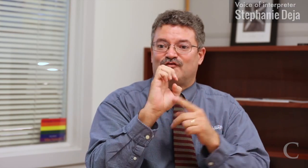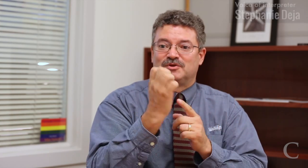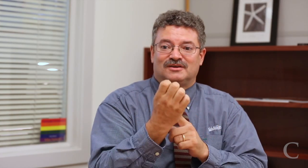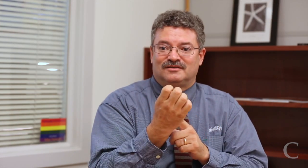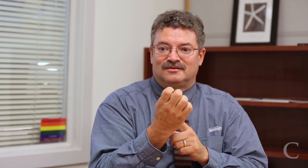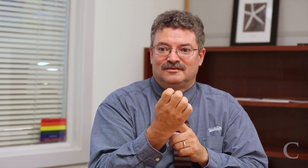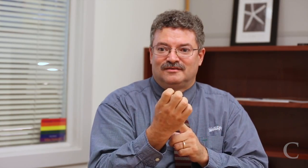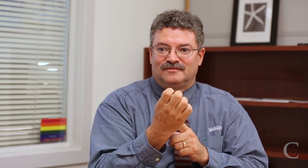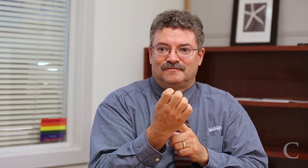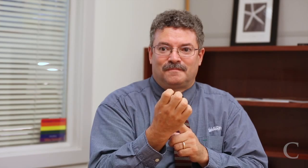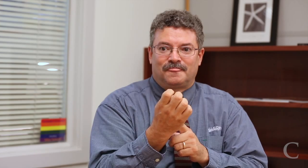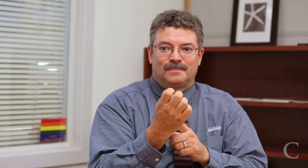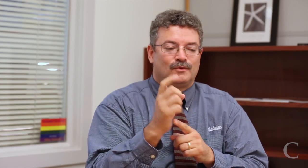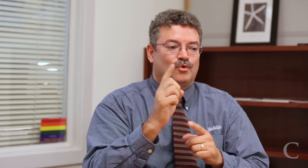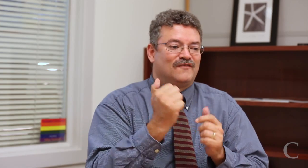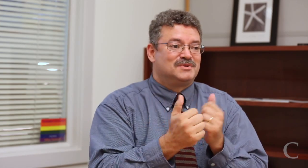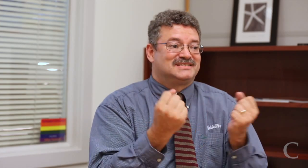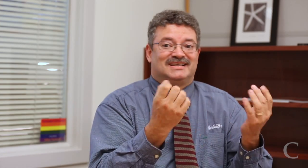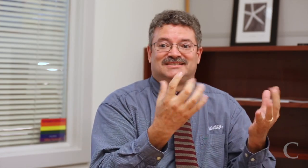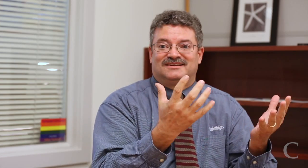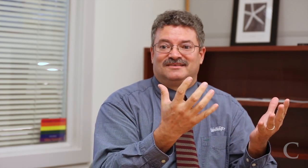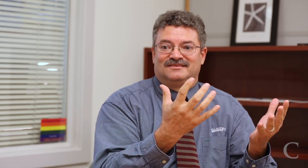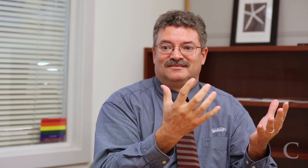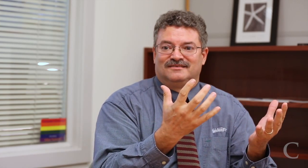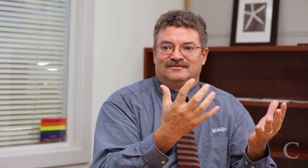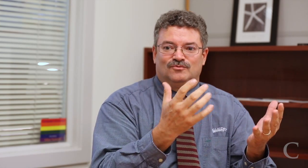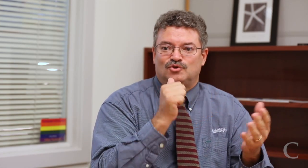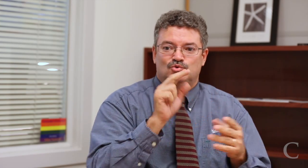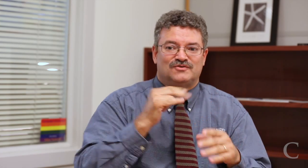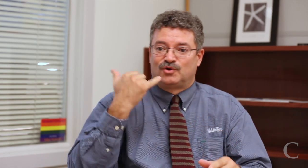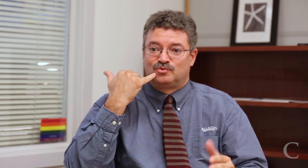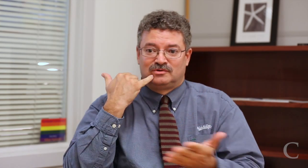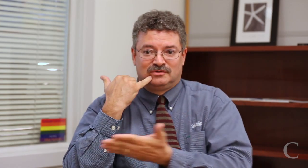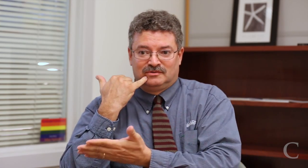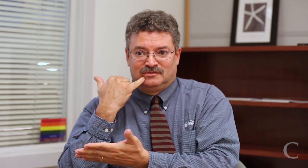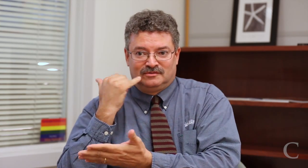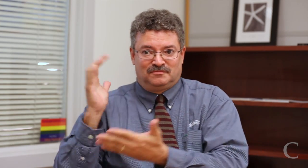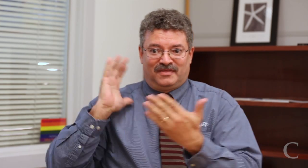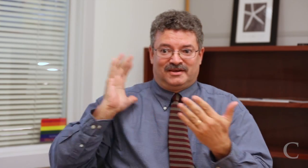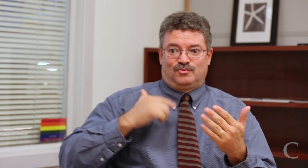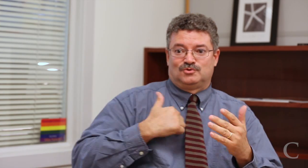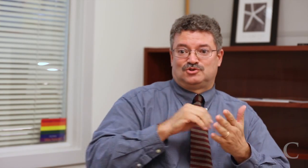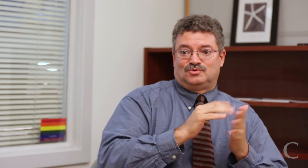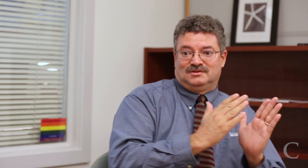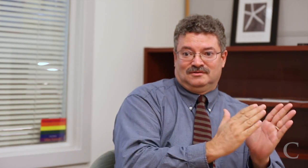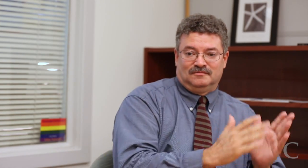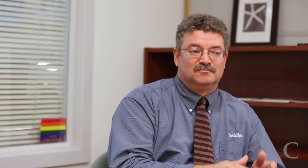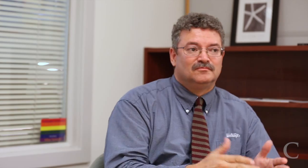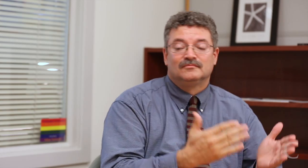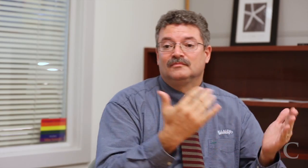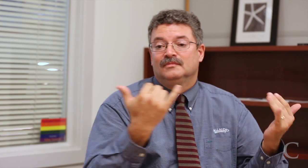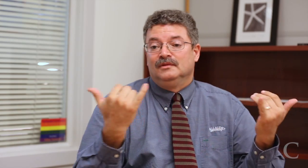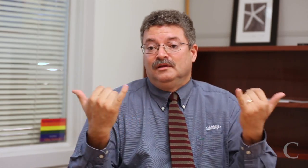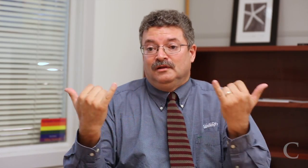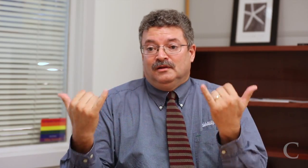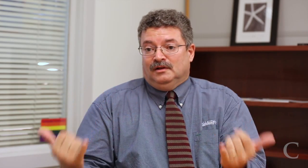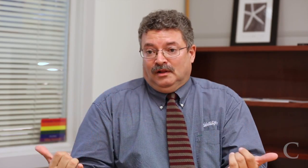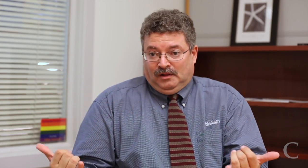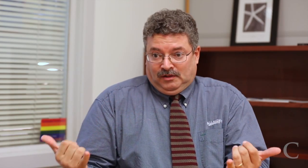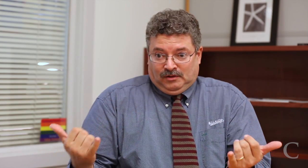were always in a visual environment where people are together, where people, everyone signs, use sign language and we use the phone so much.